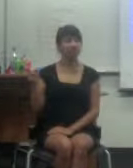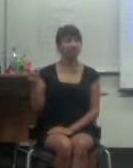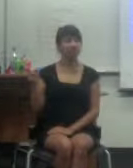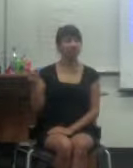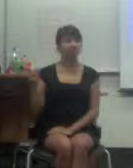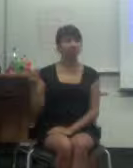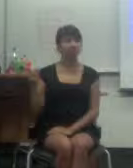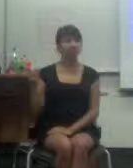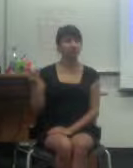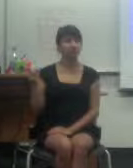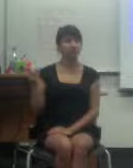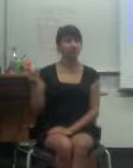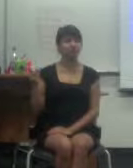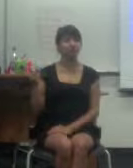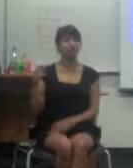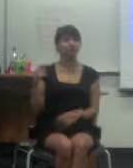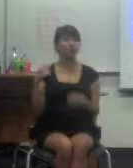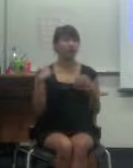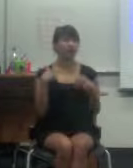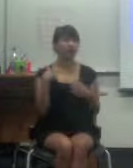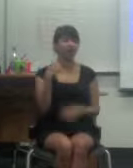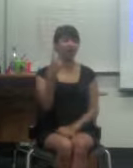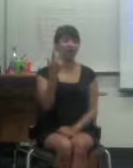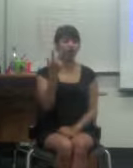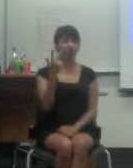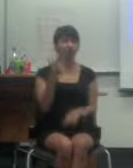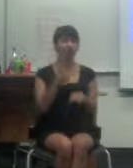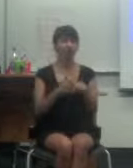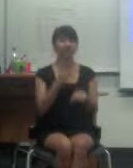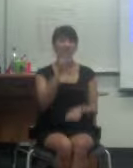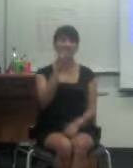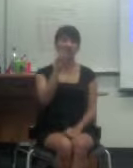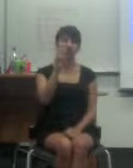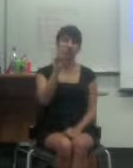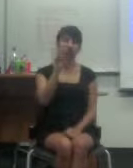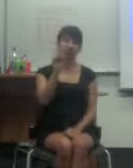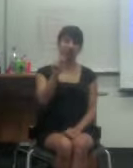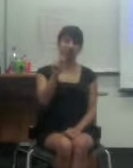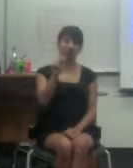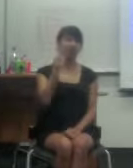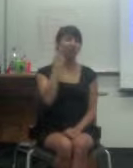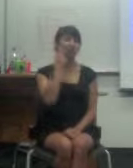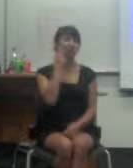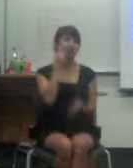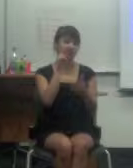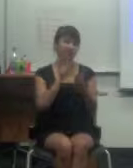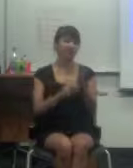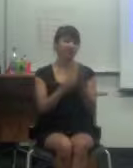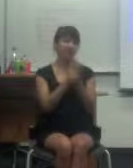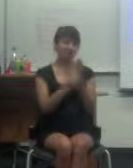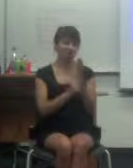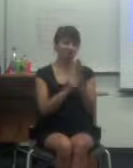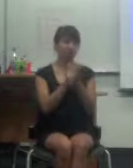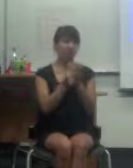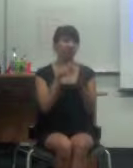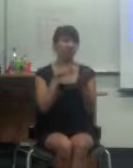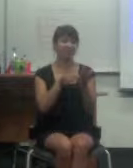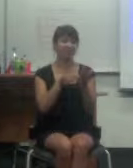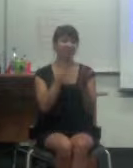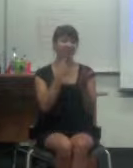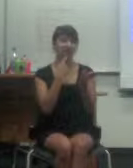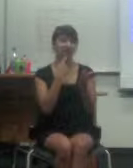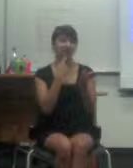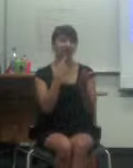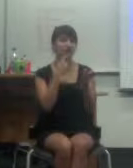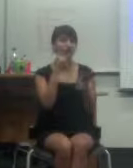only 3 times, and according to the recent article that we just read, the draft is even more